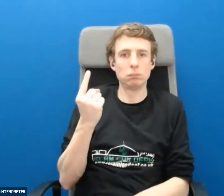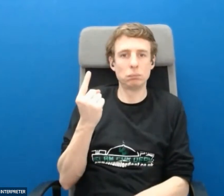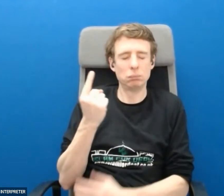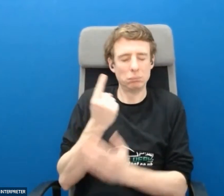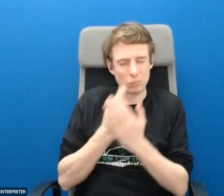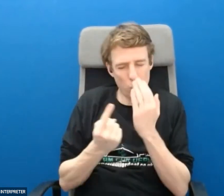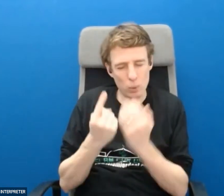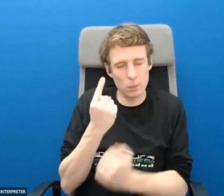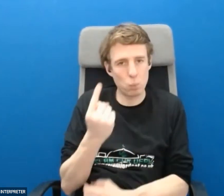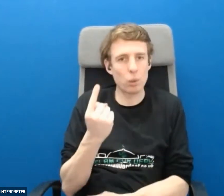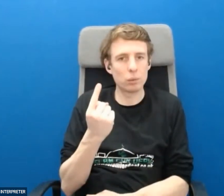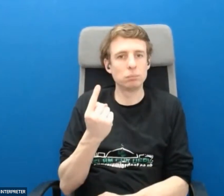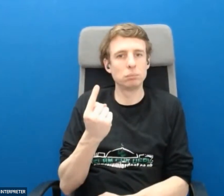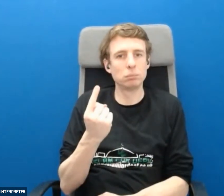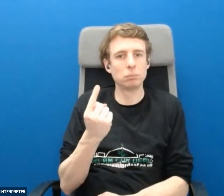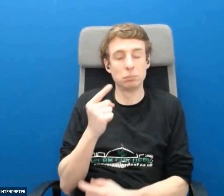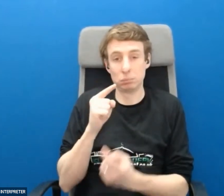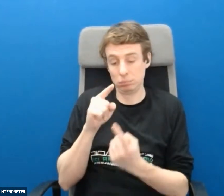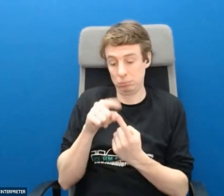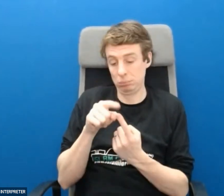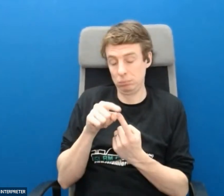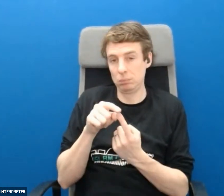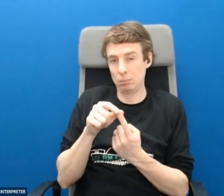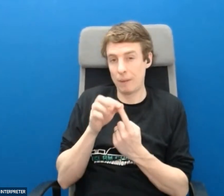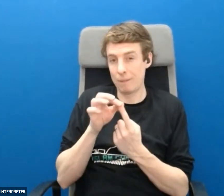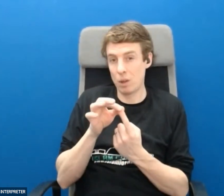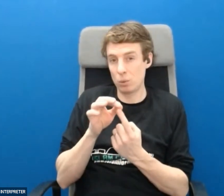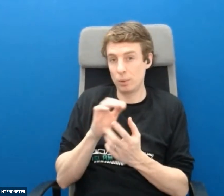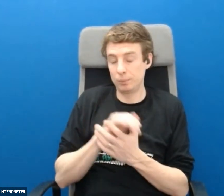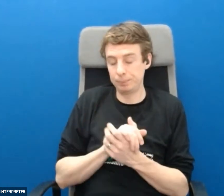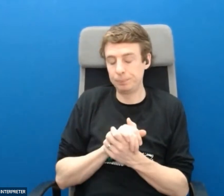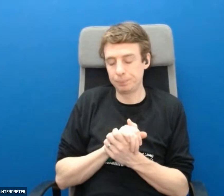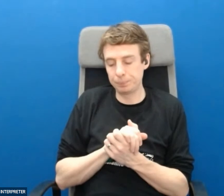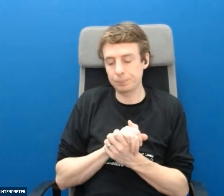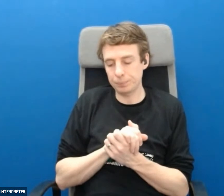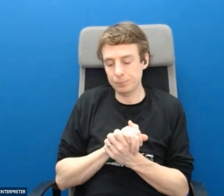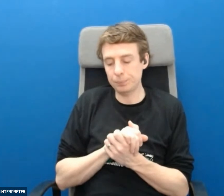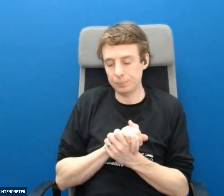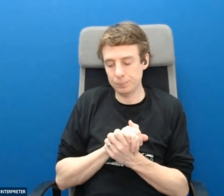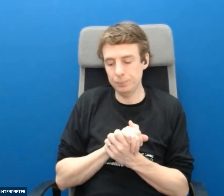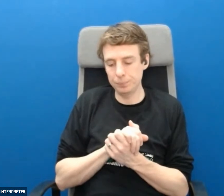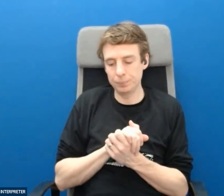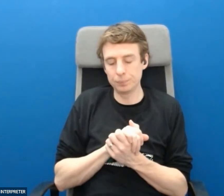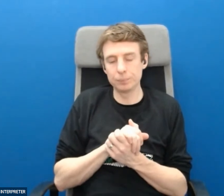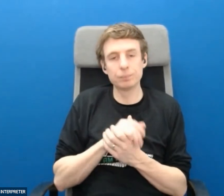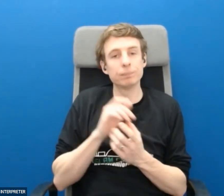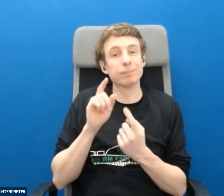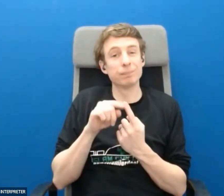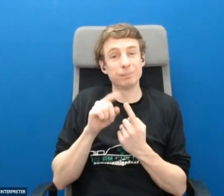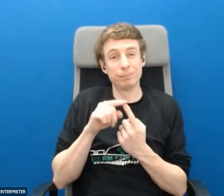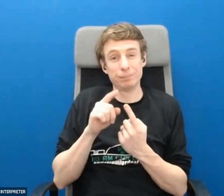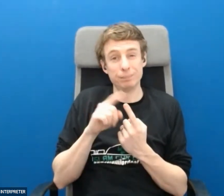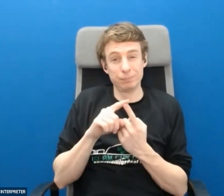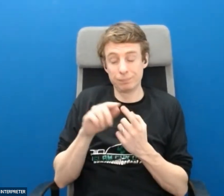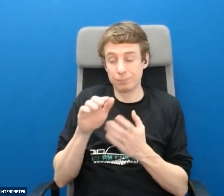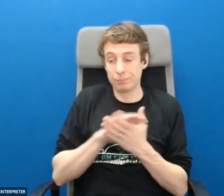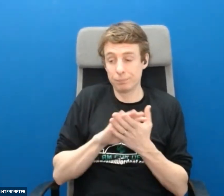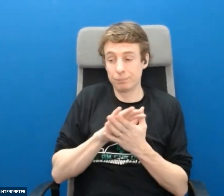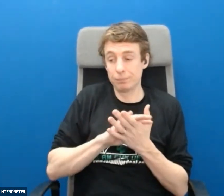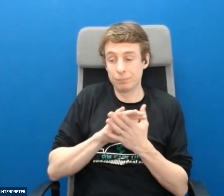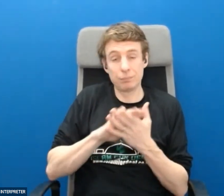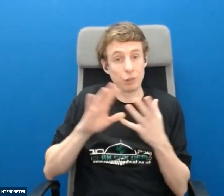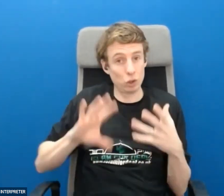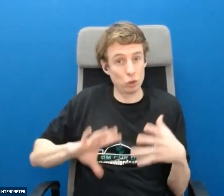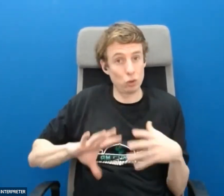High out in three matters. The first of those matters in his creating. So it means that we do